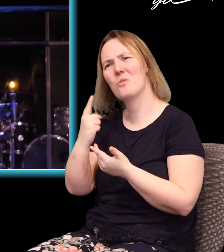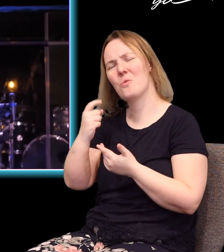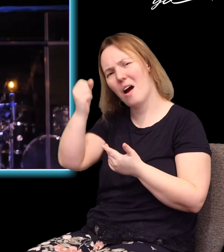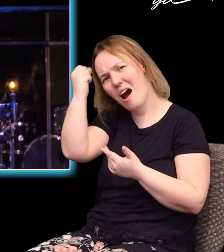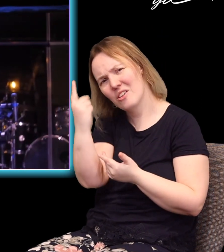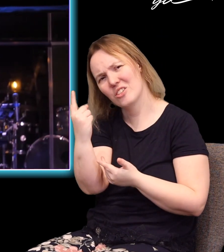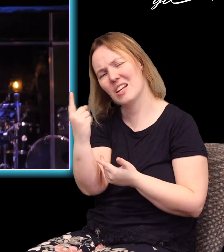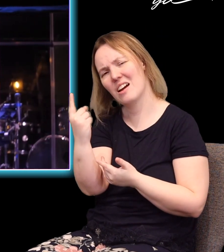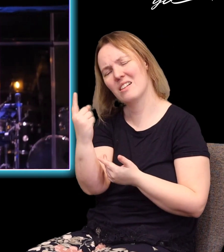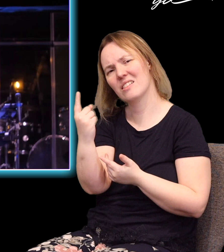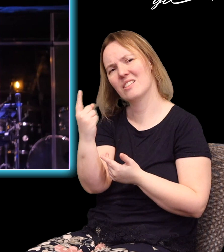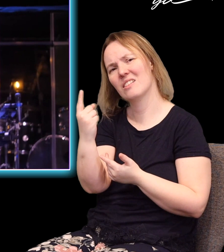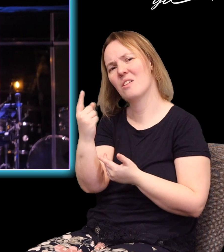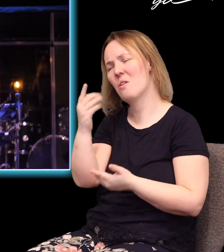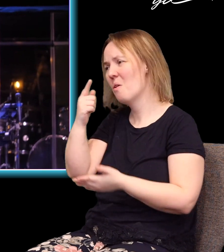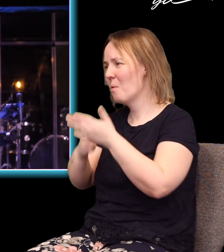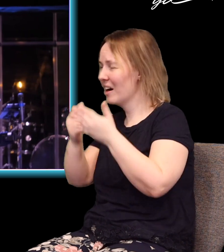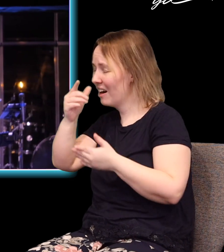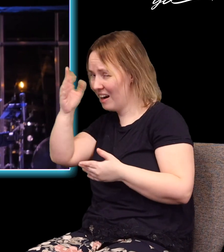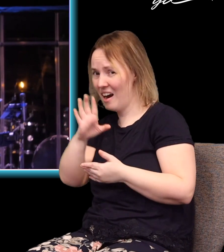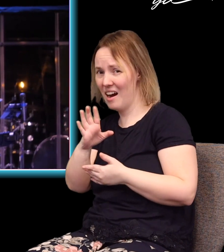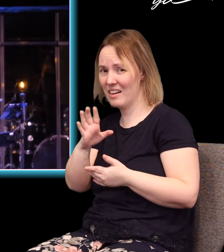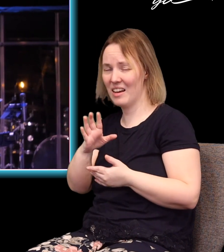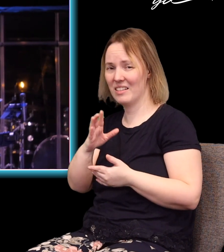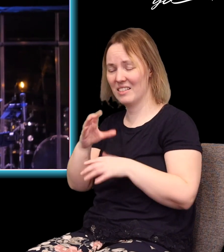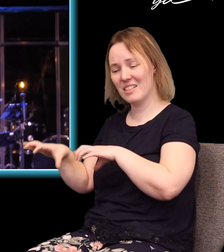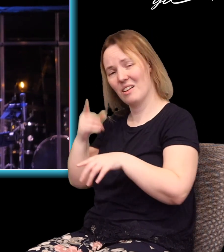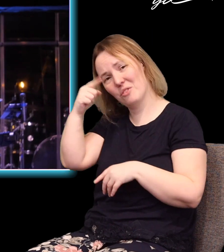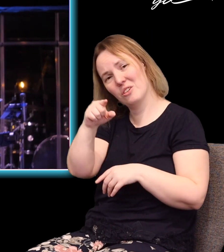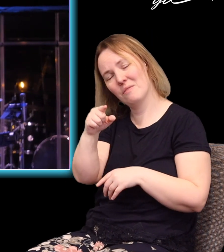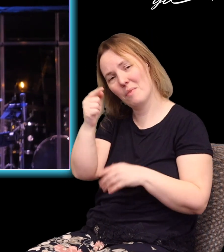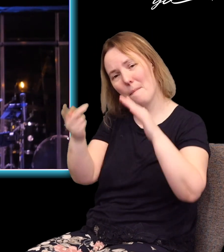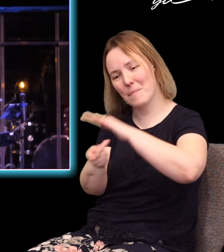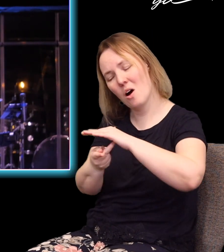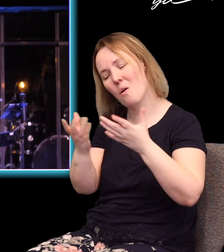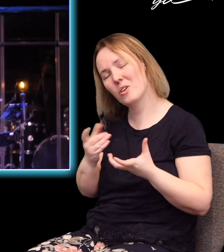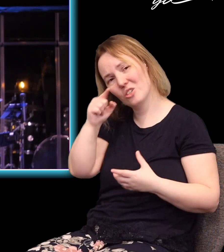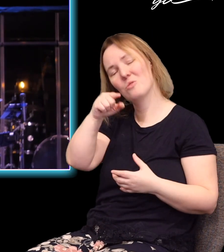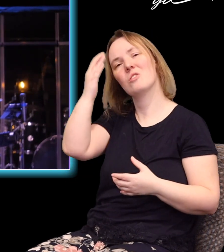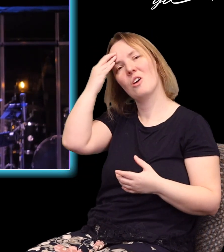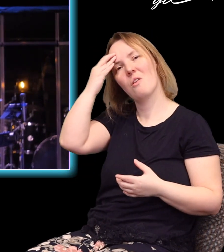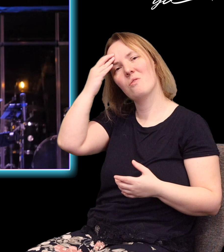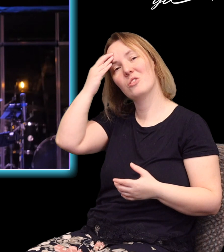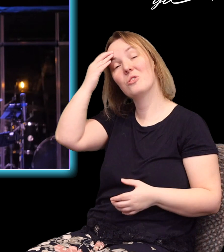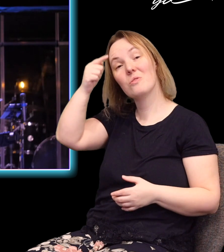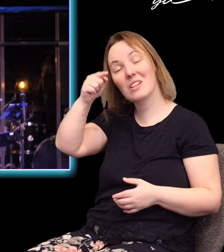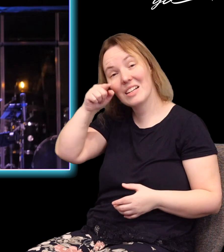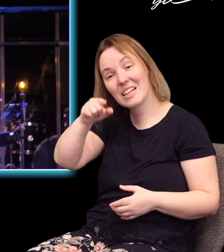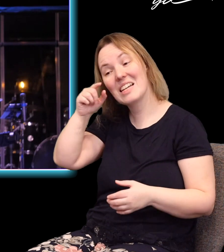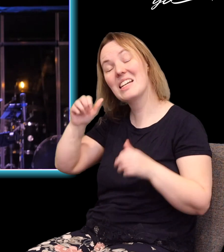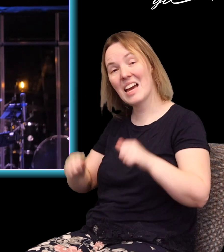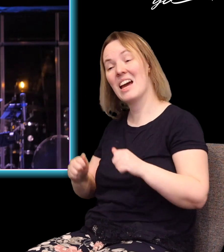who really understands what God has done for you. I believe Paul wants you to know that you can live the life